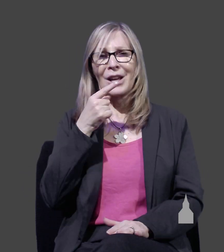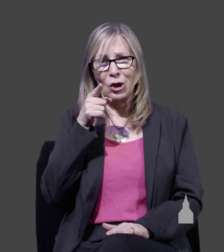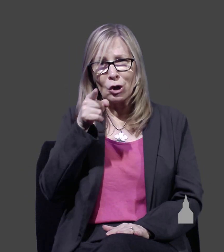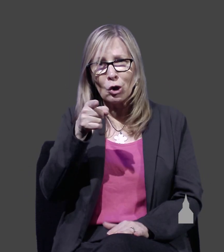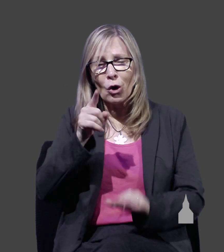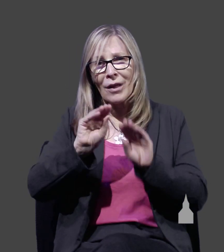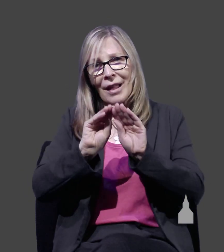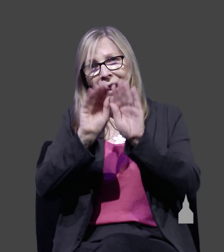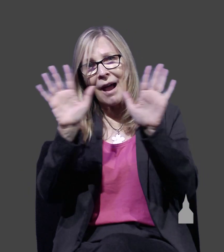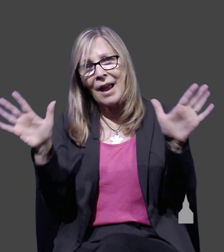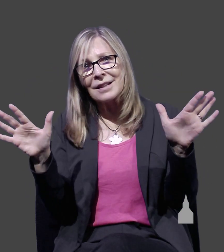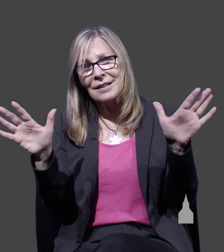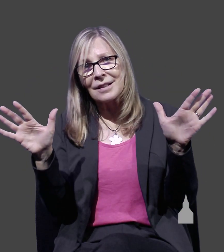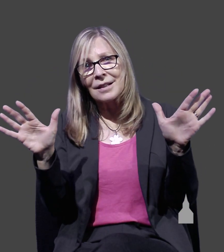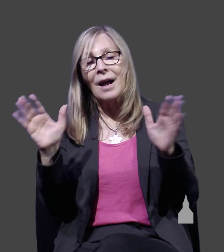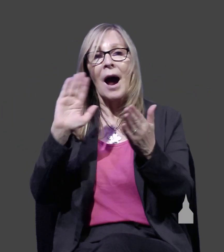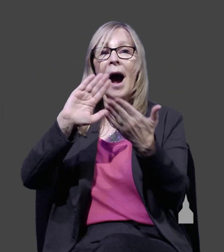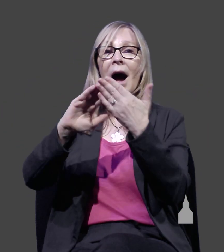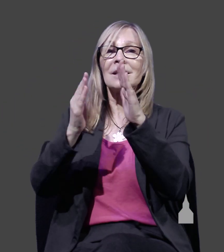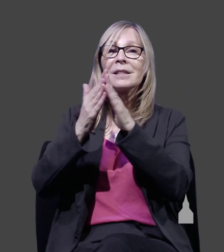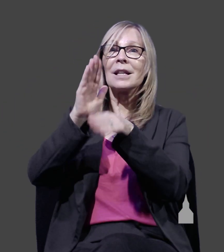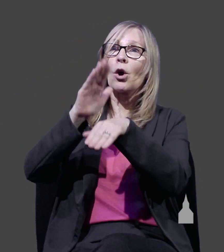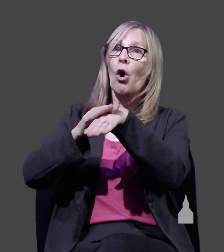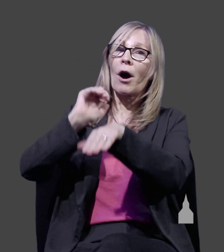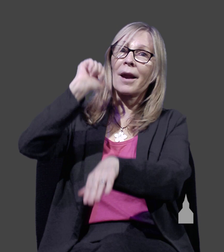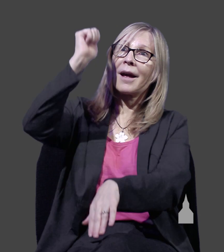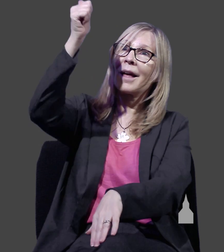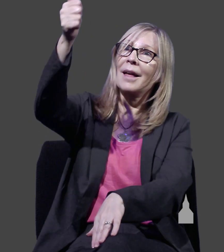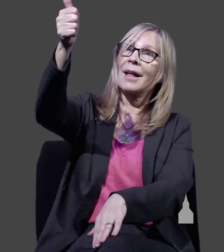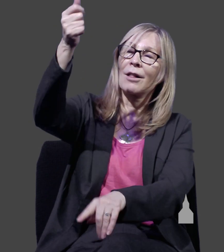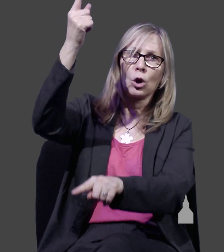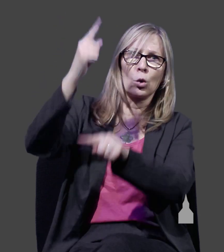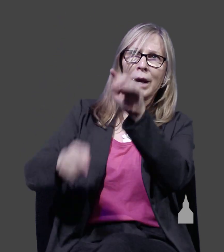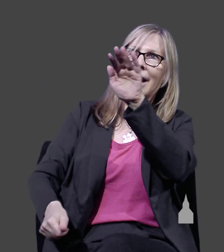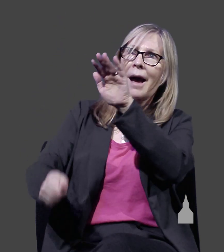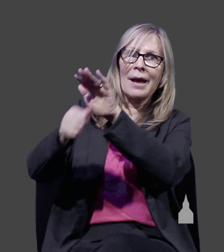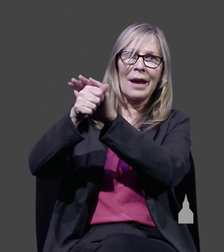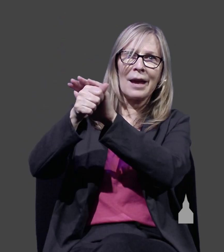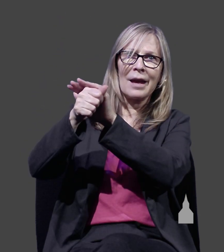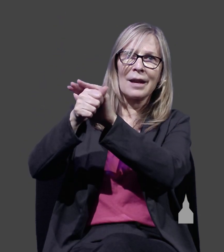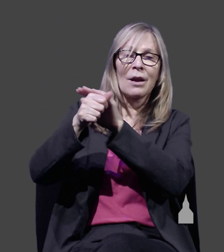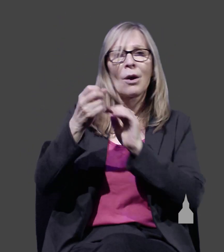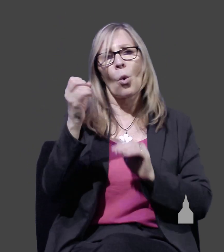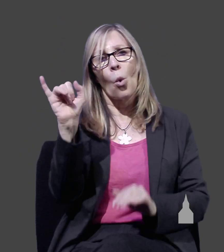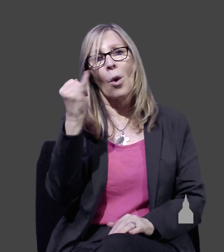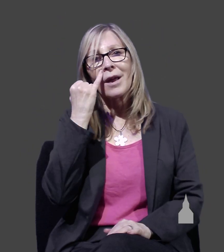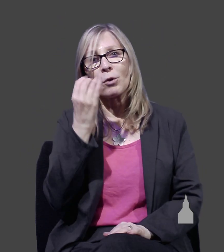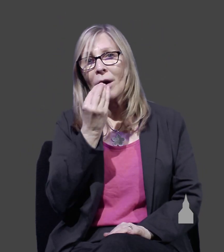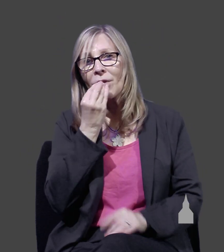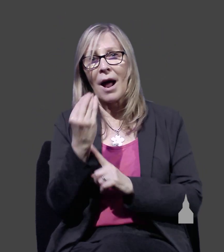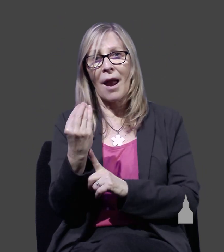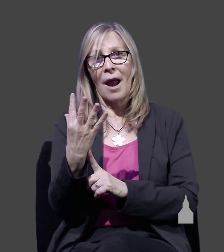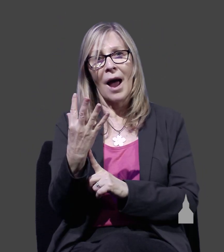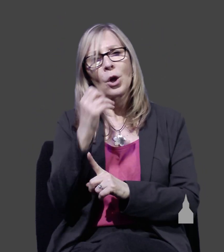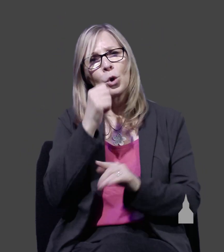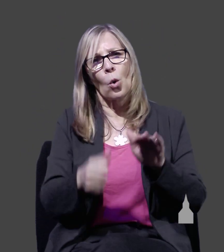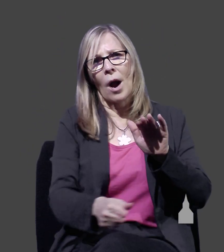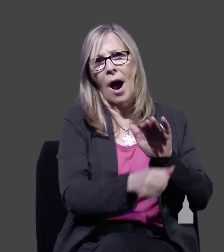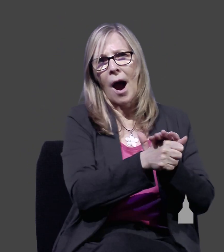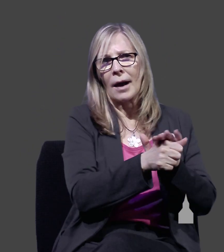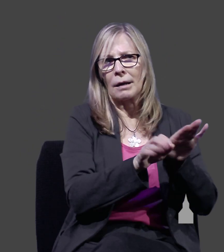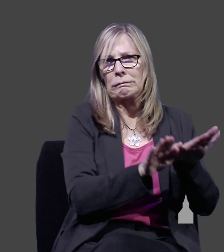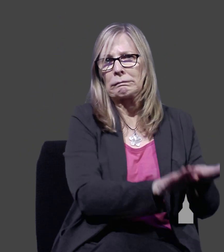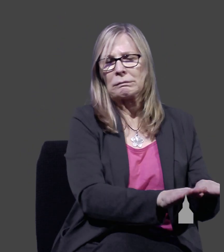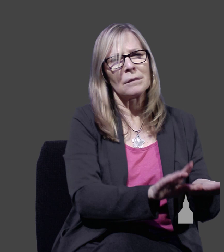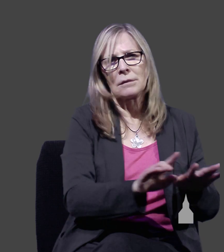world. A city set on a hill cannot be hidden. Nor does anyone light a lamp and put it under a basket, but on the lampstand, and it gives light